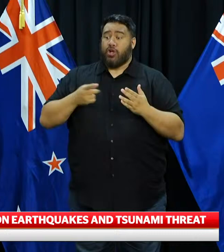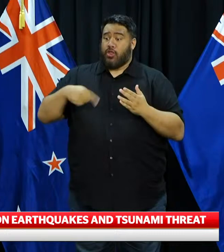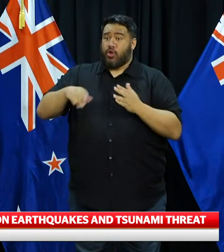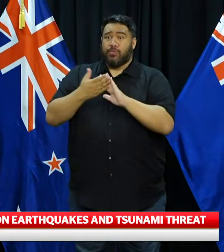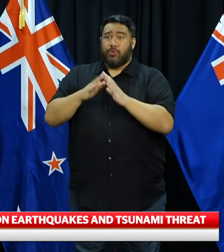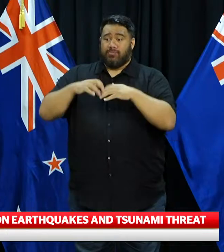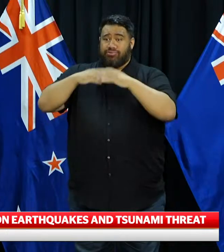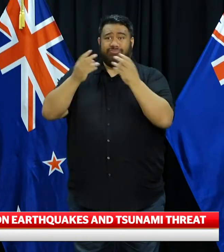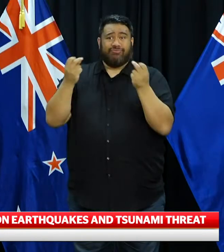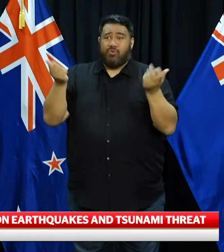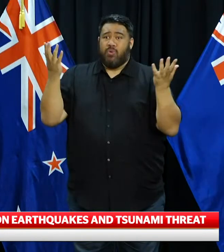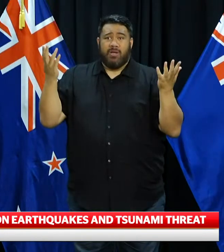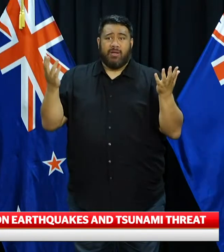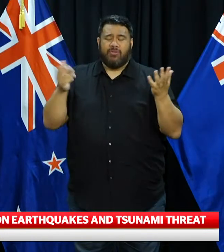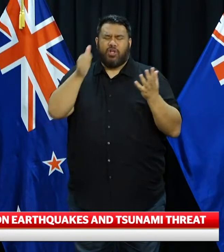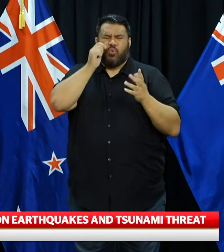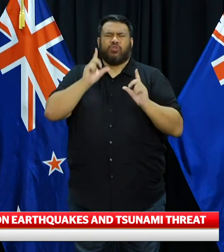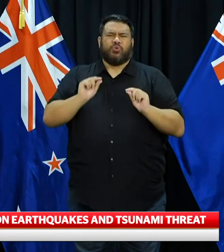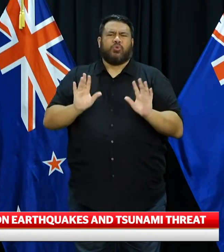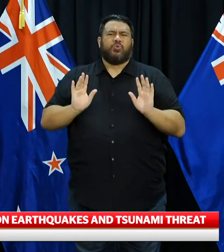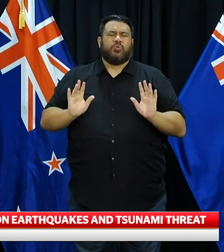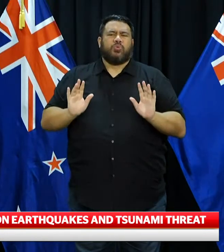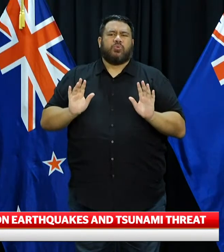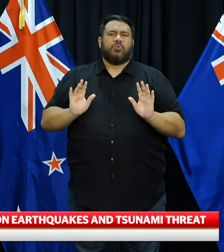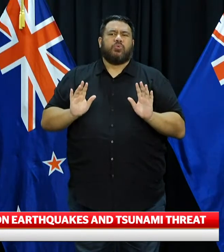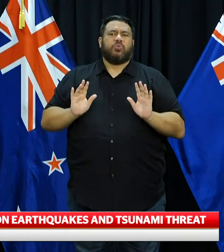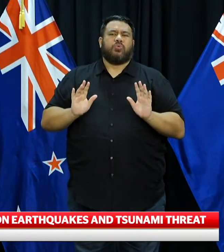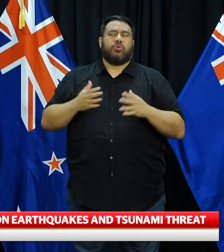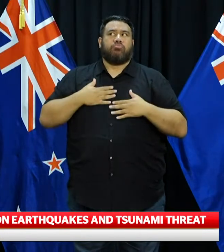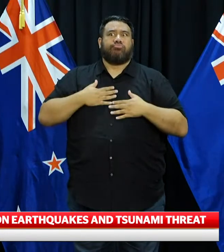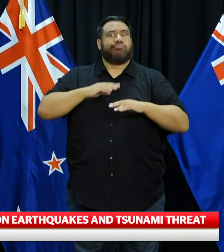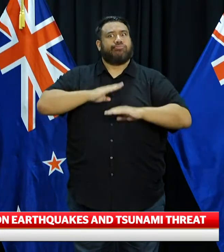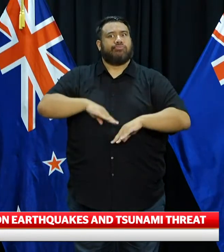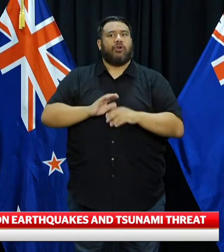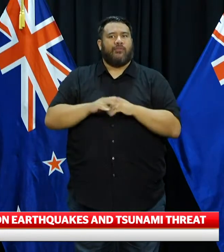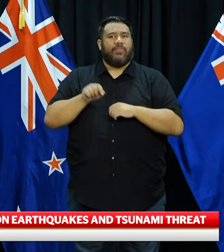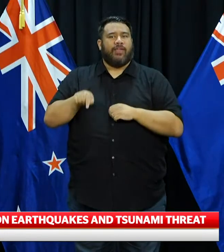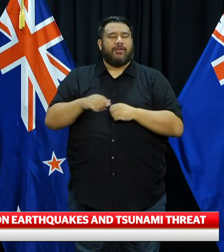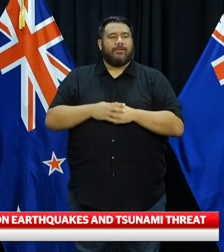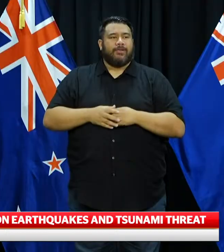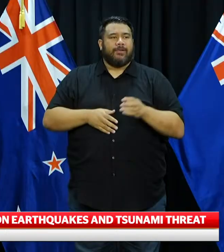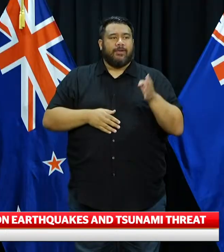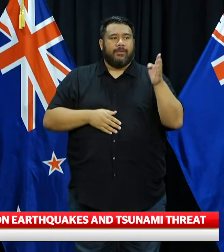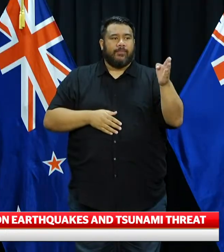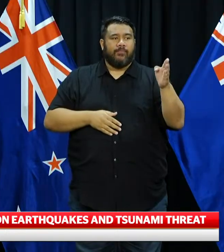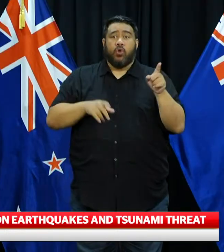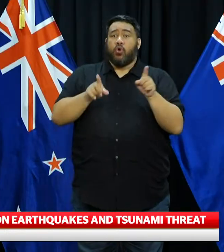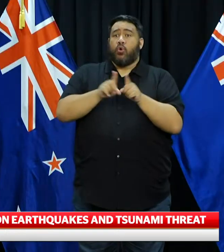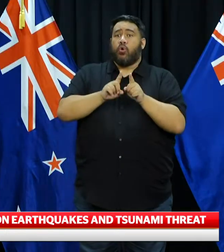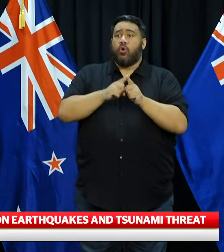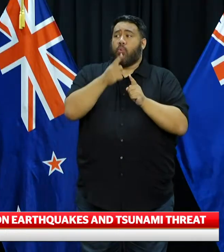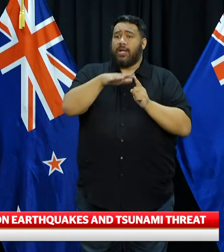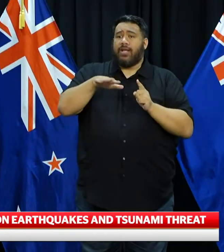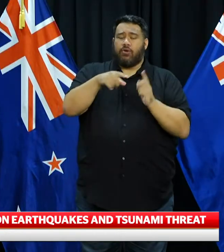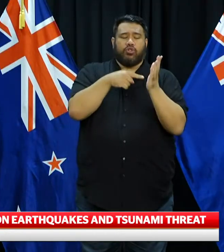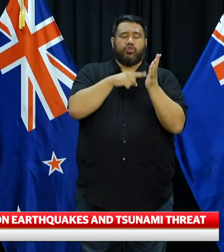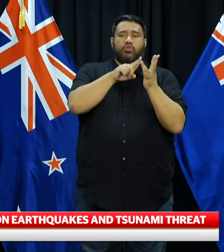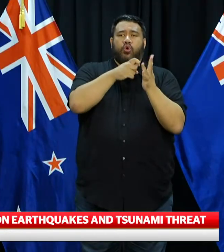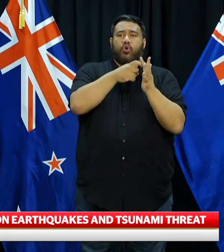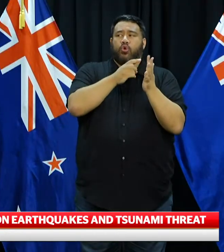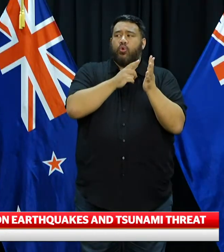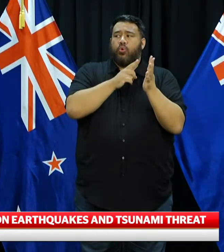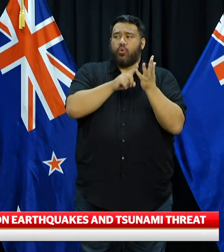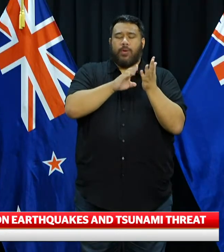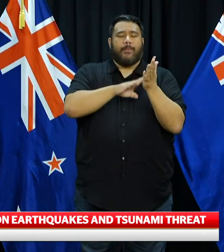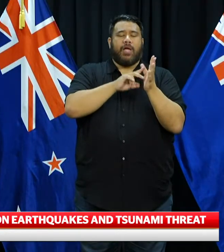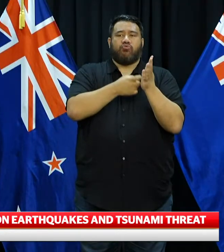first to up and mobilise, and they knew exactly what to do, so that's pretty heartening from our perspective. And videos are just coming out of Tukumaru Bay of first wave. Is this